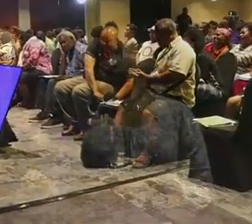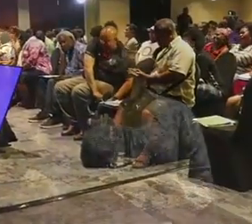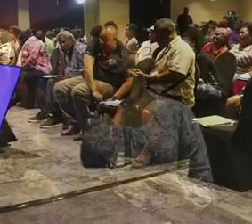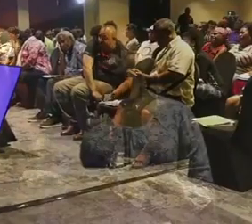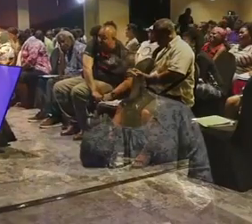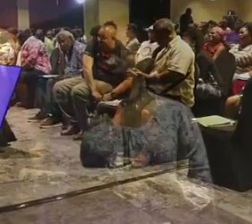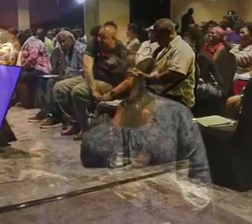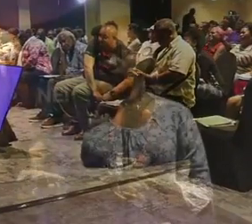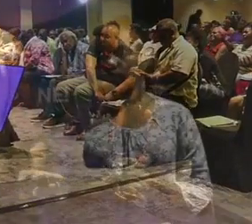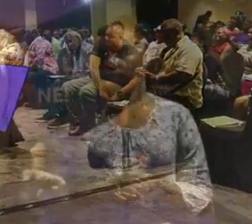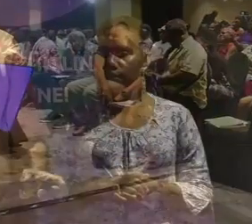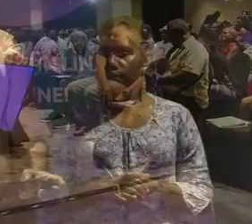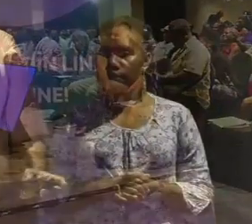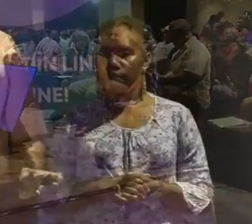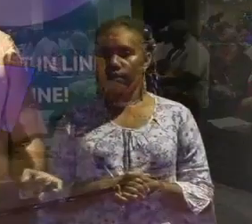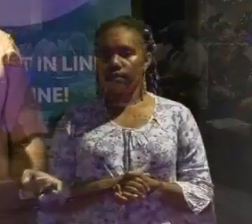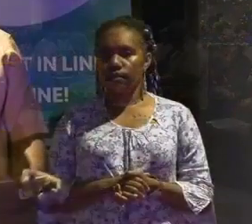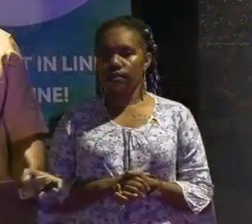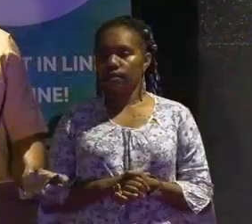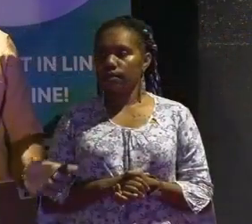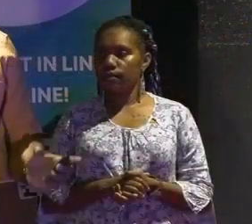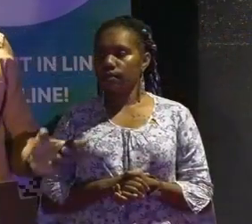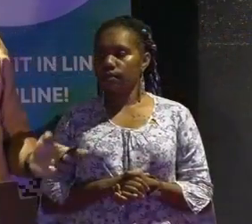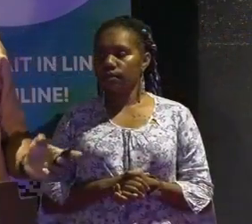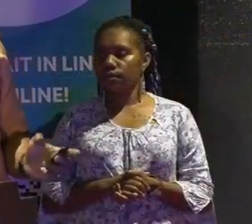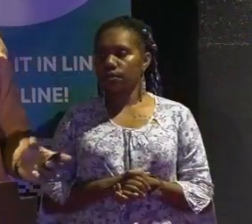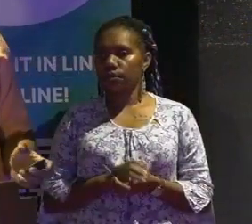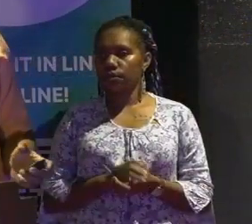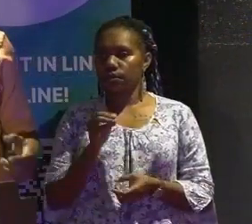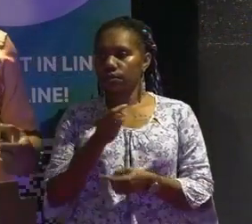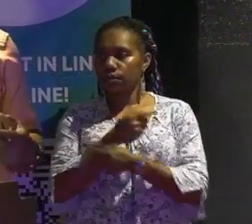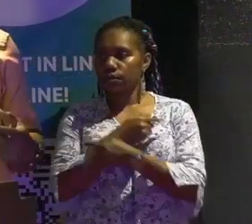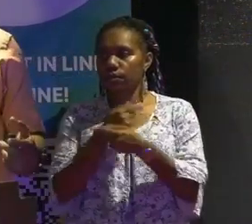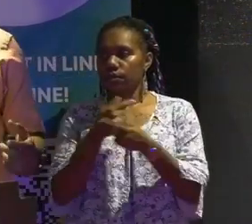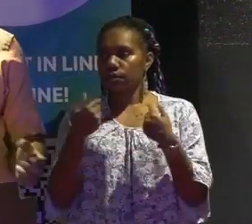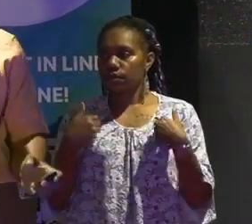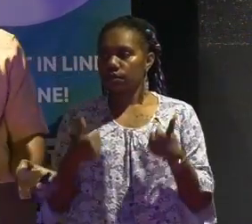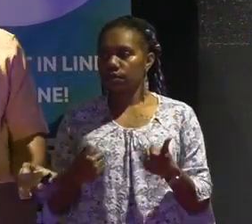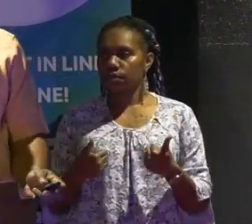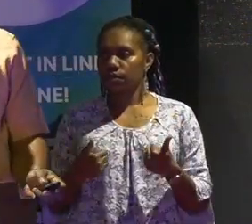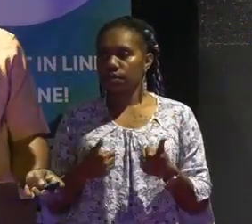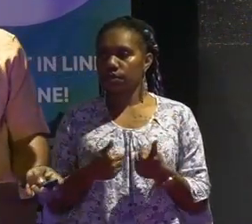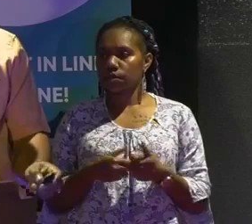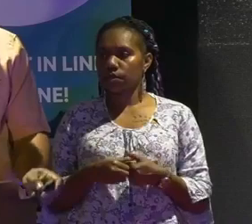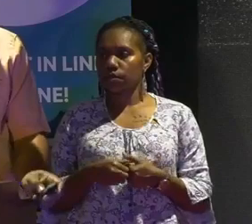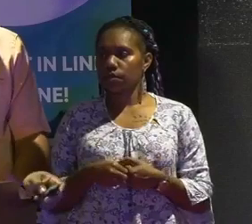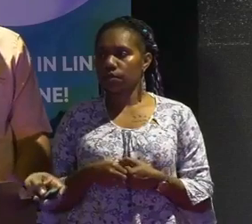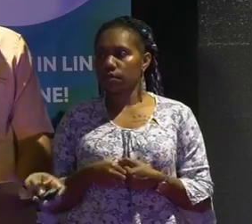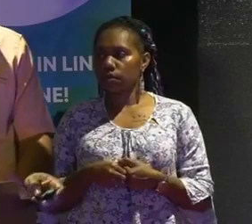We'll there are a few more slides there. We'll finish that, and then if you have questions, you will ask.